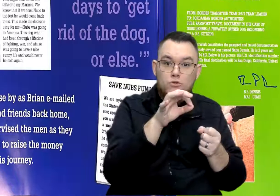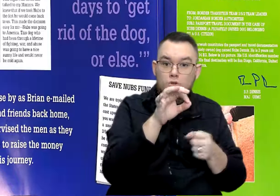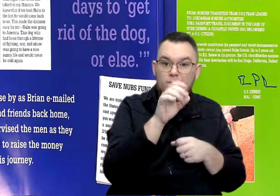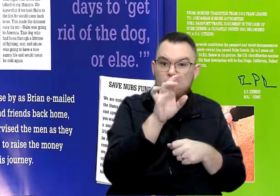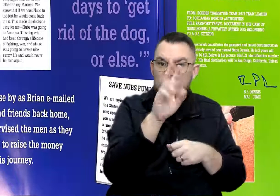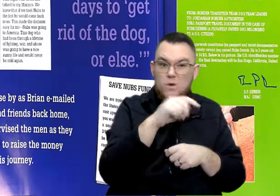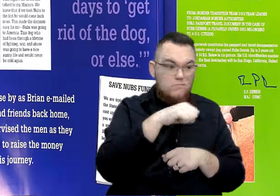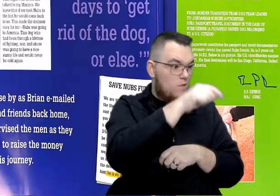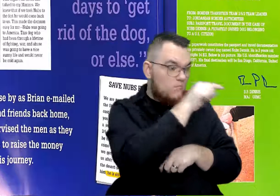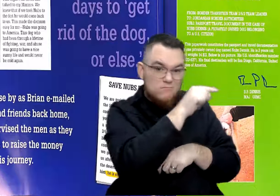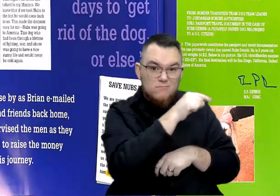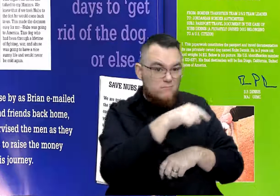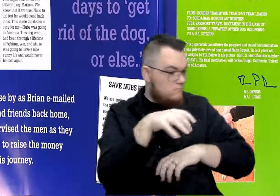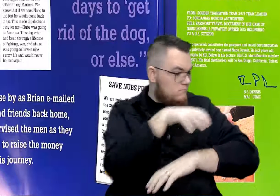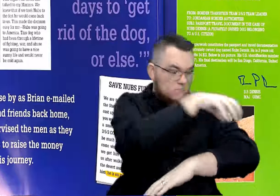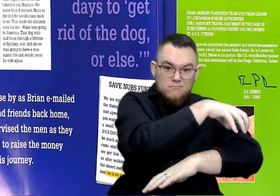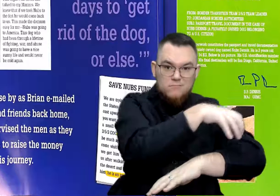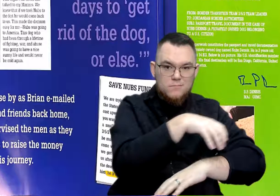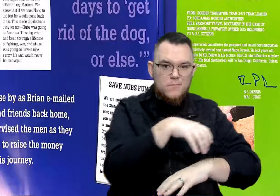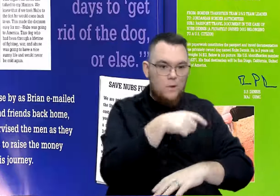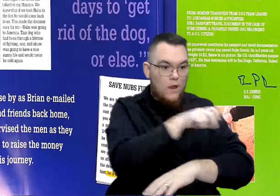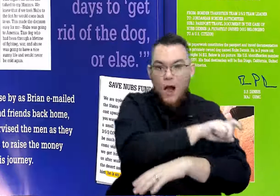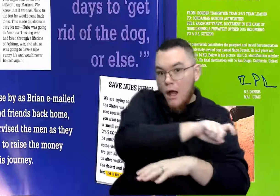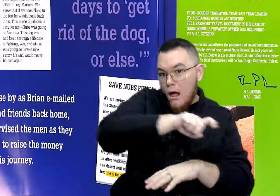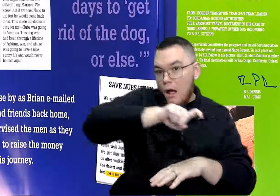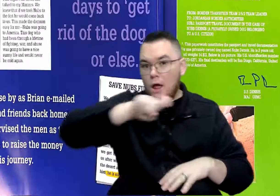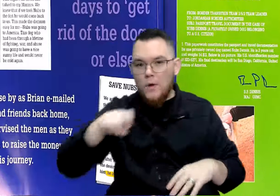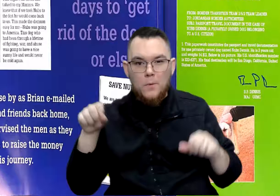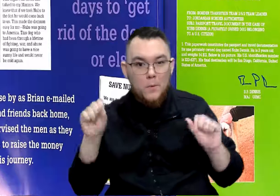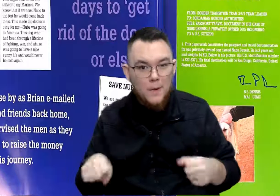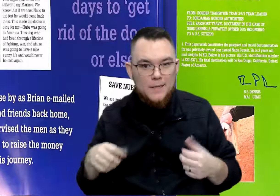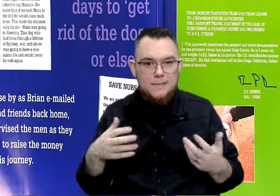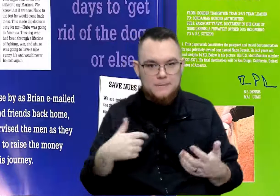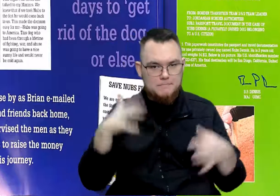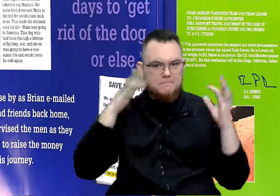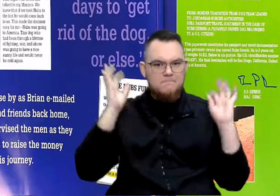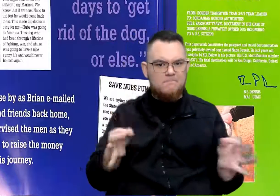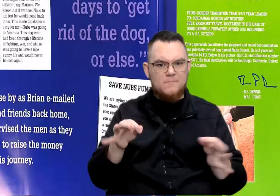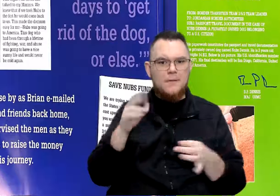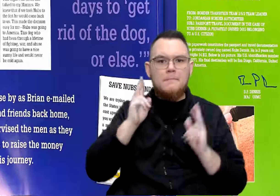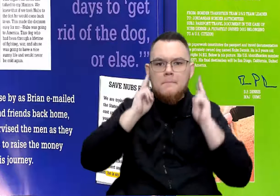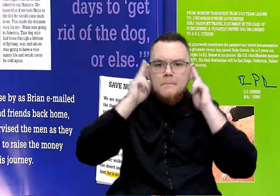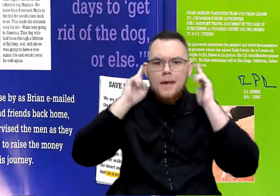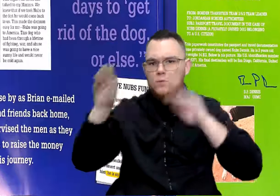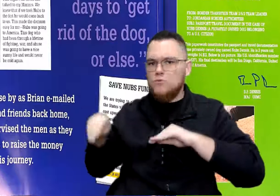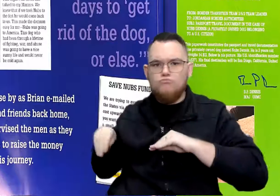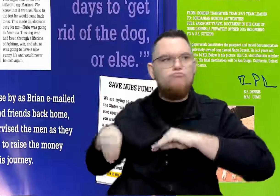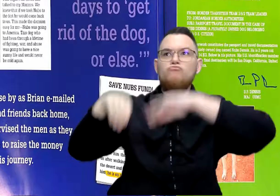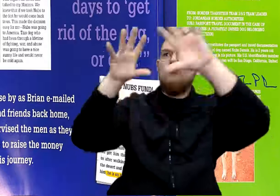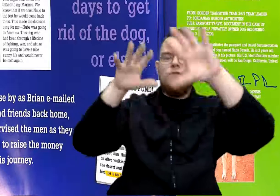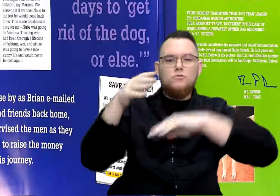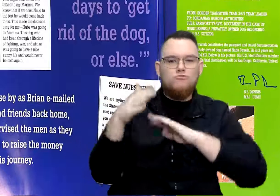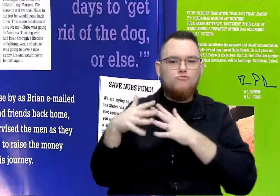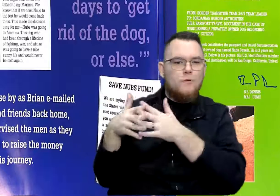me. Nubs was going to America. This dog, who had been through a lifetime of fighting, war,